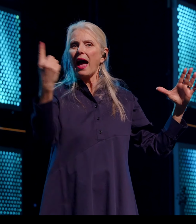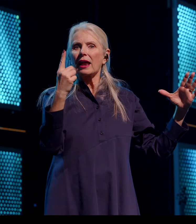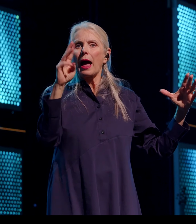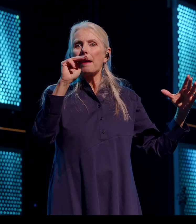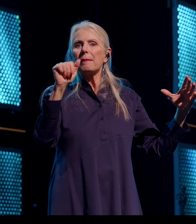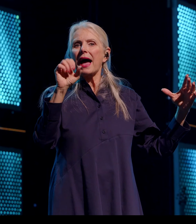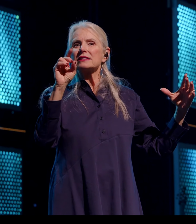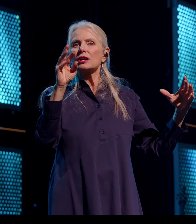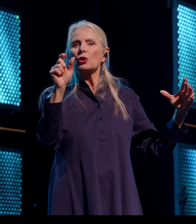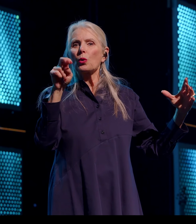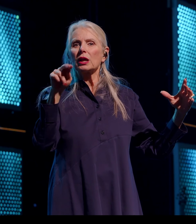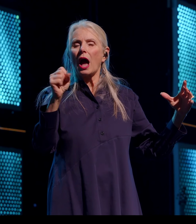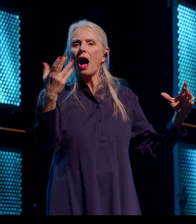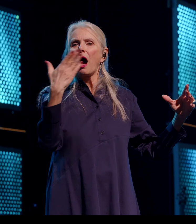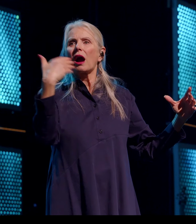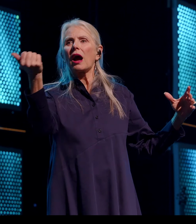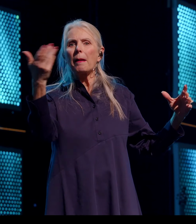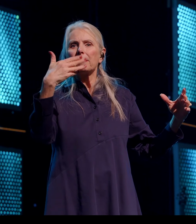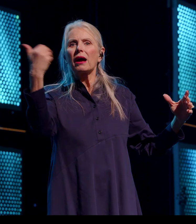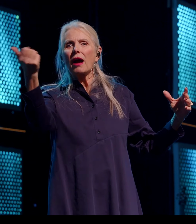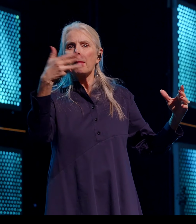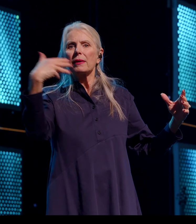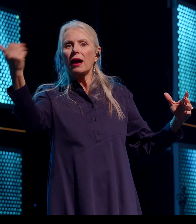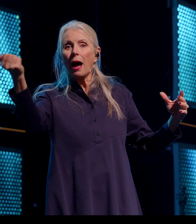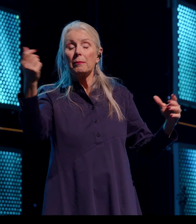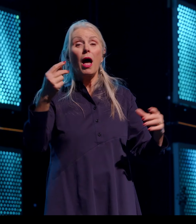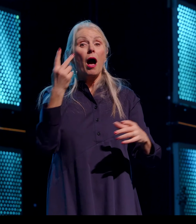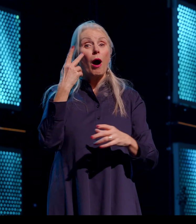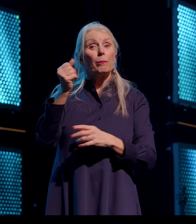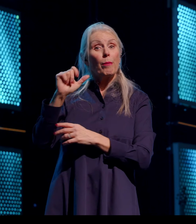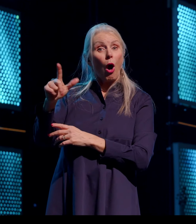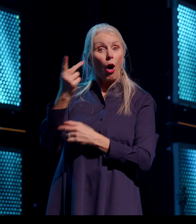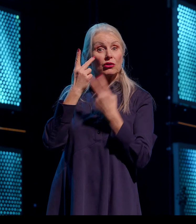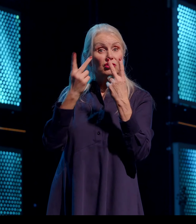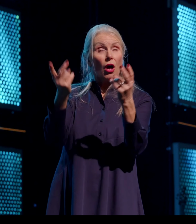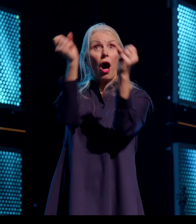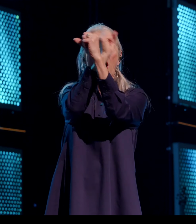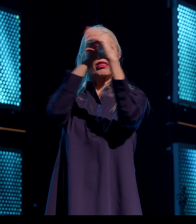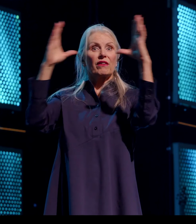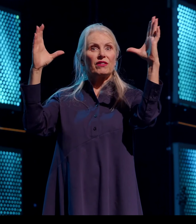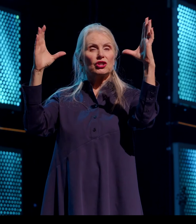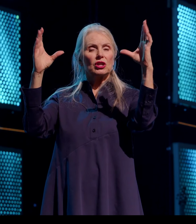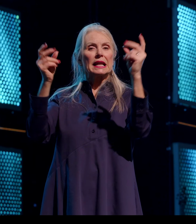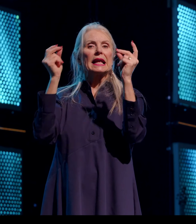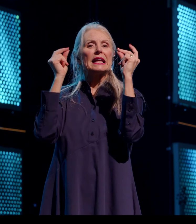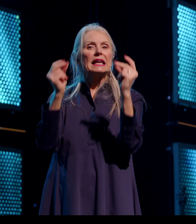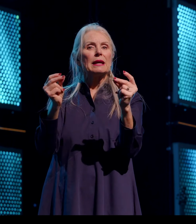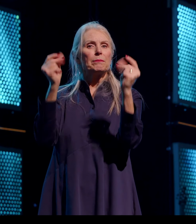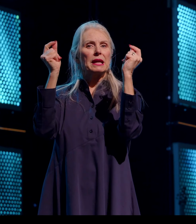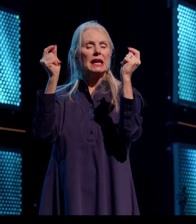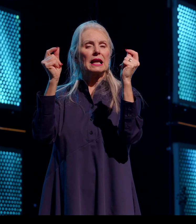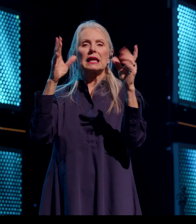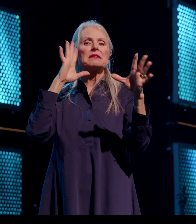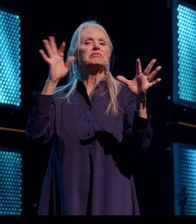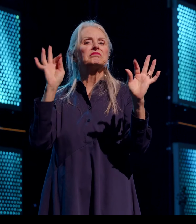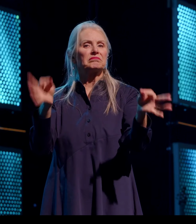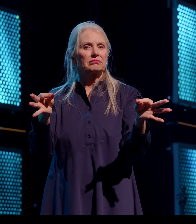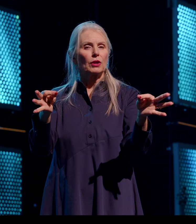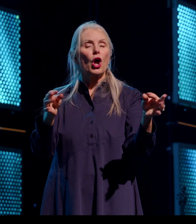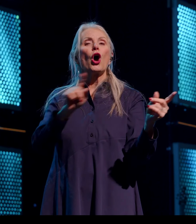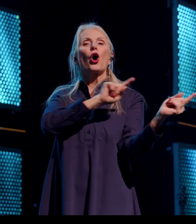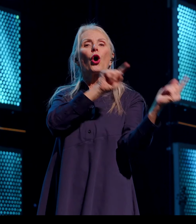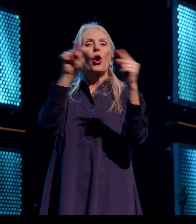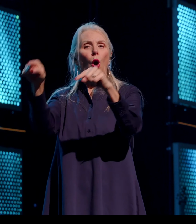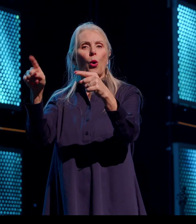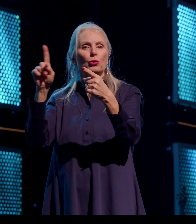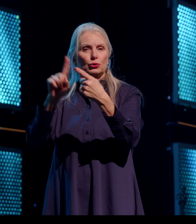to Macedonia and help us. And when Paul had seen the vision, immediately we sought to go on into